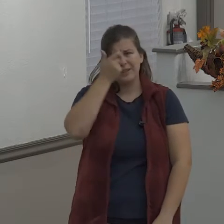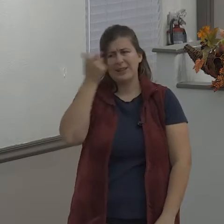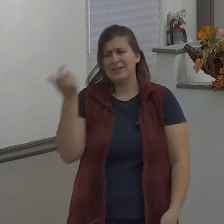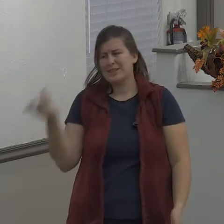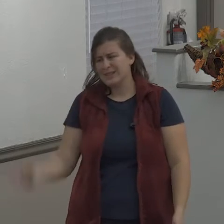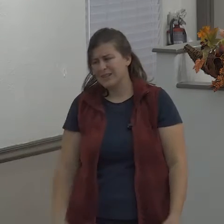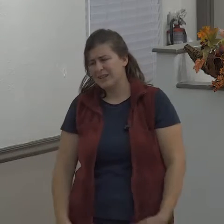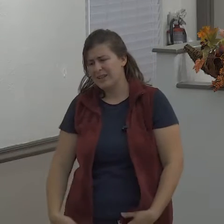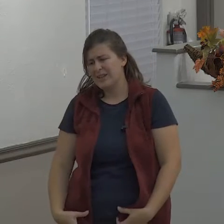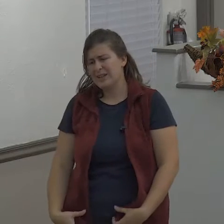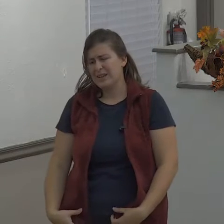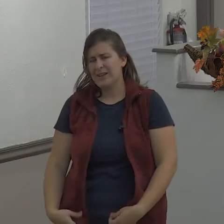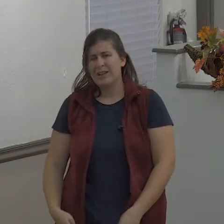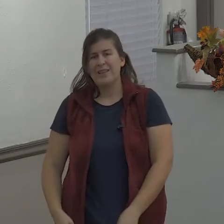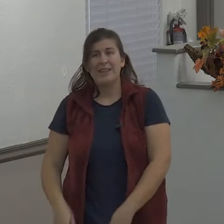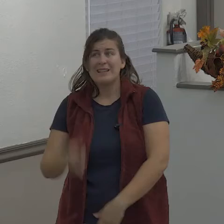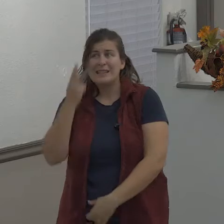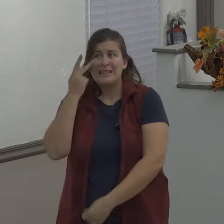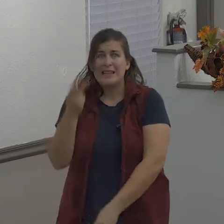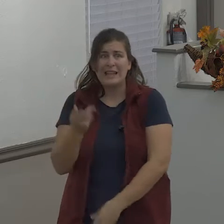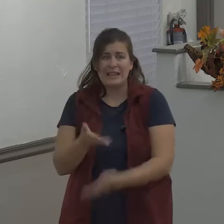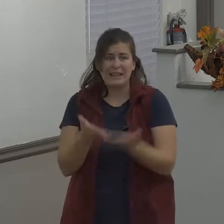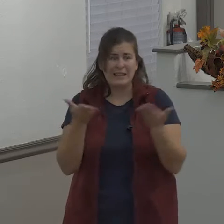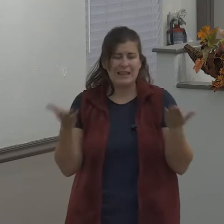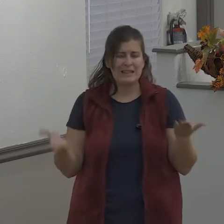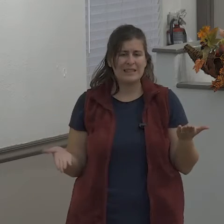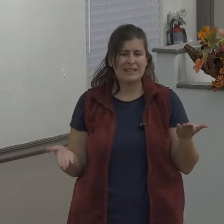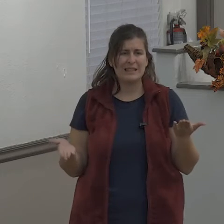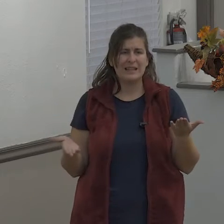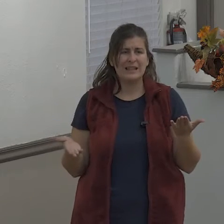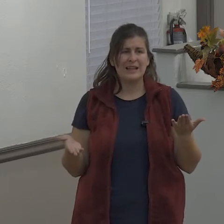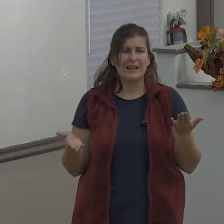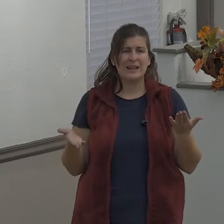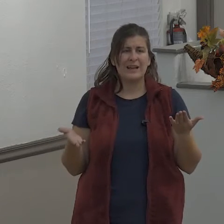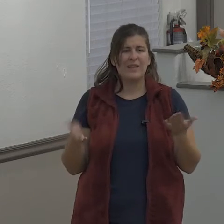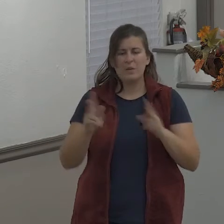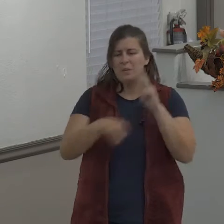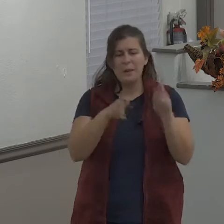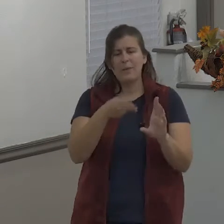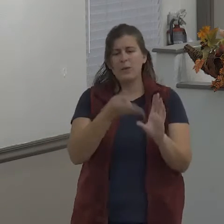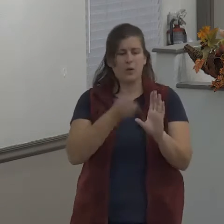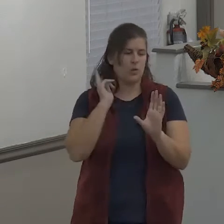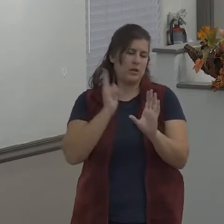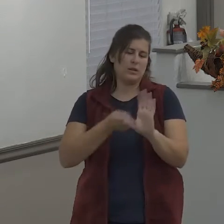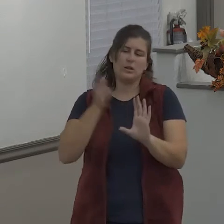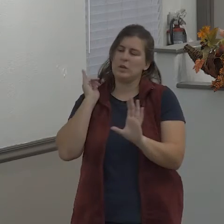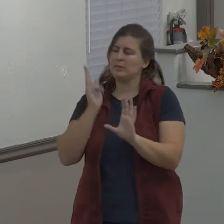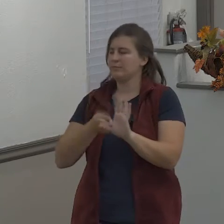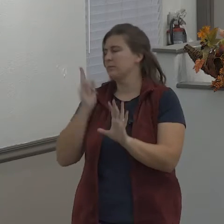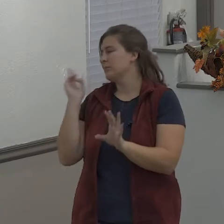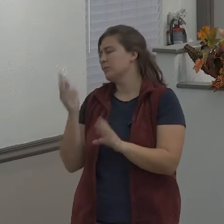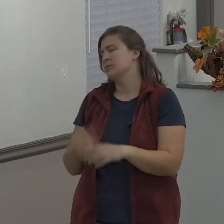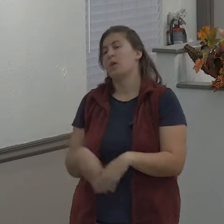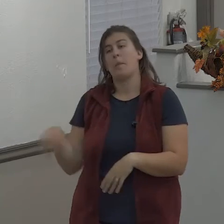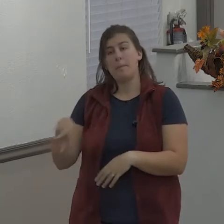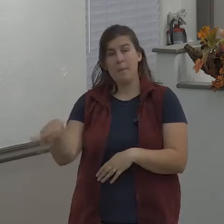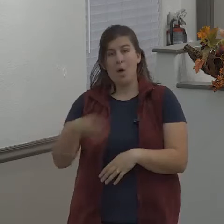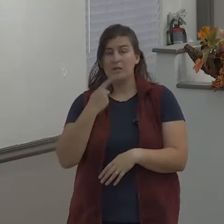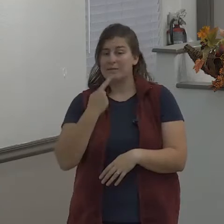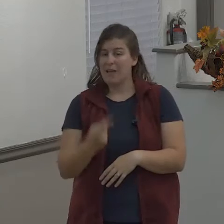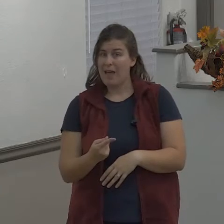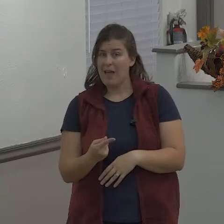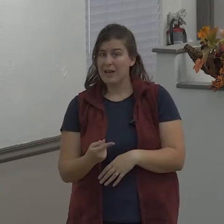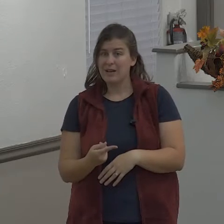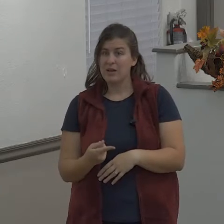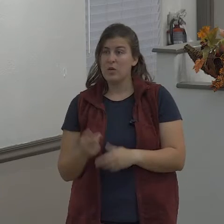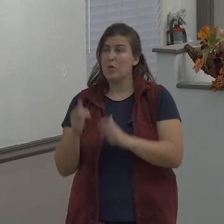Is because what they see is just a falling away of people. Well, Paul